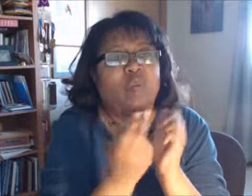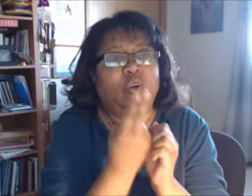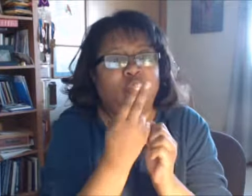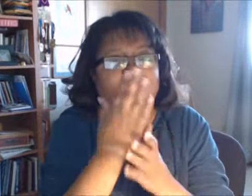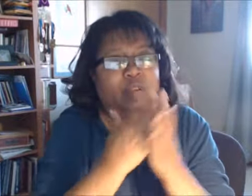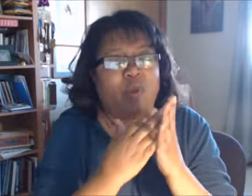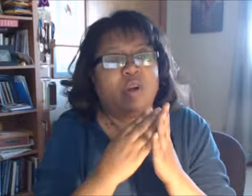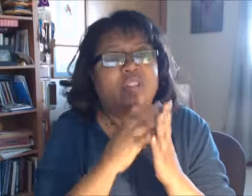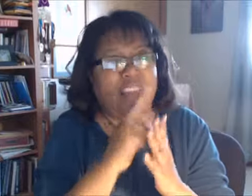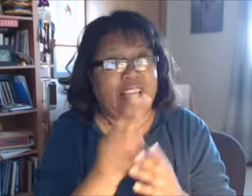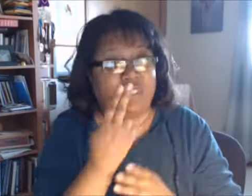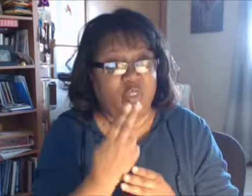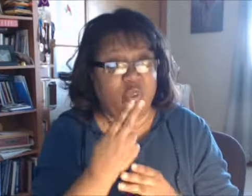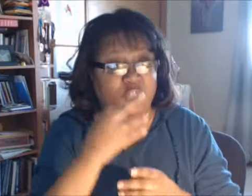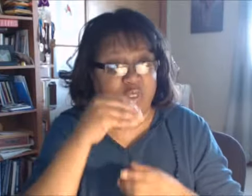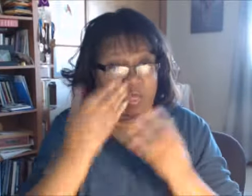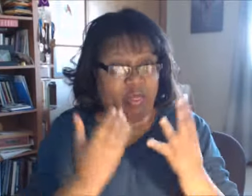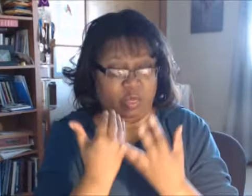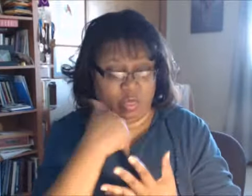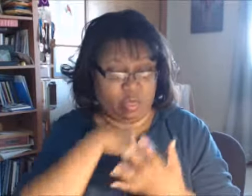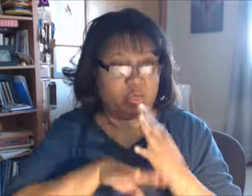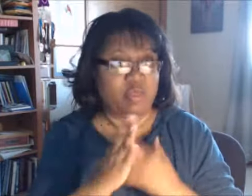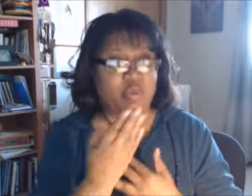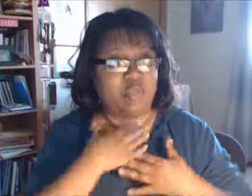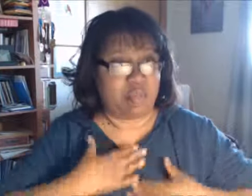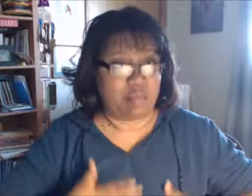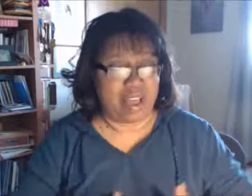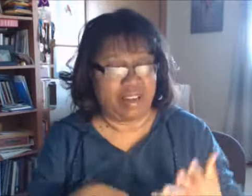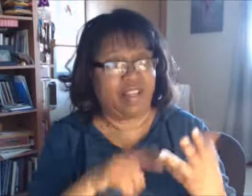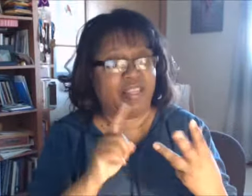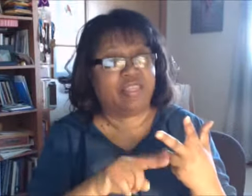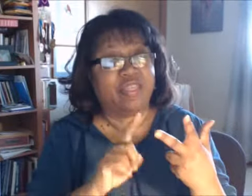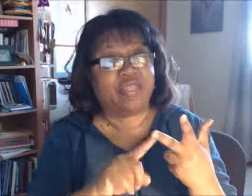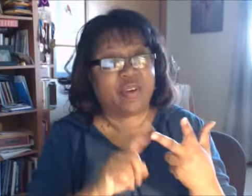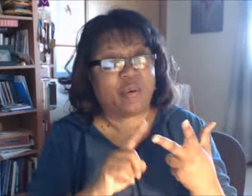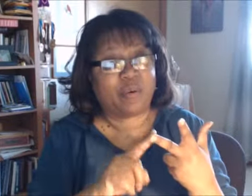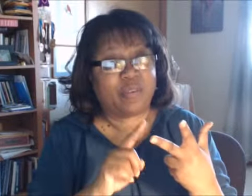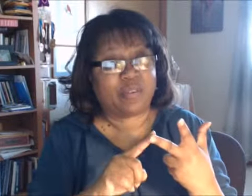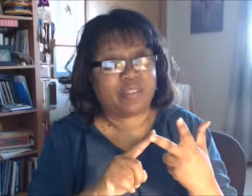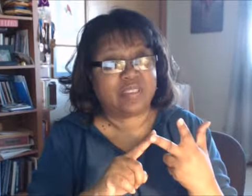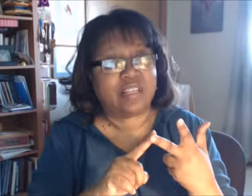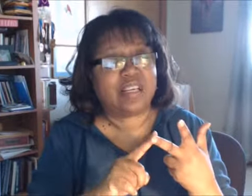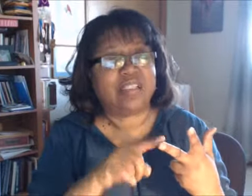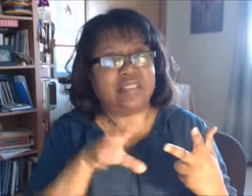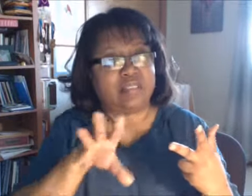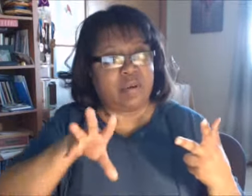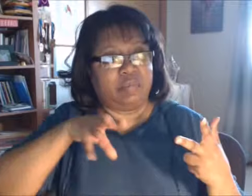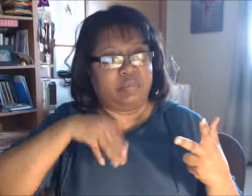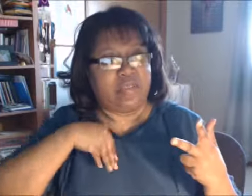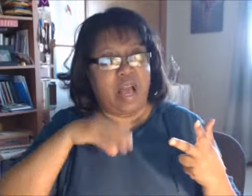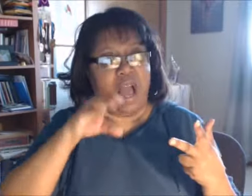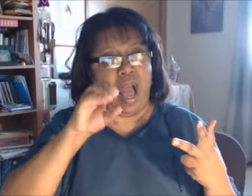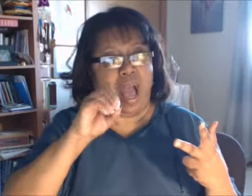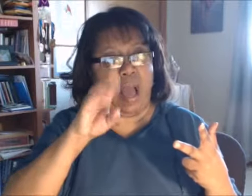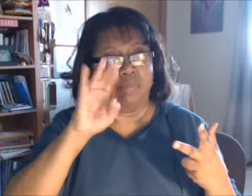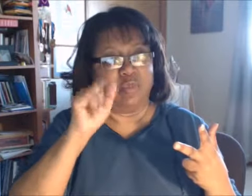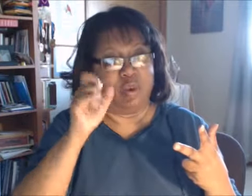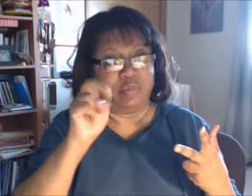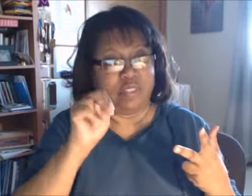are actually usable by your body. The third function of the digestive system is absorption. Absorption involves moving tiny